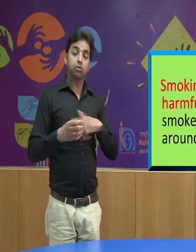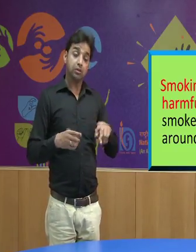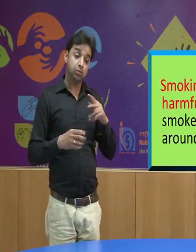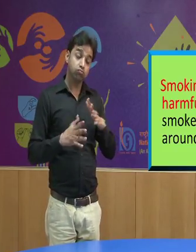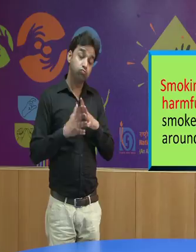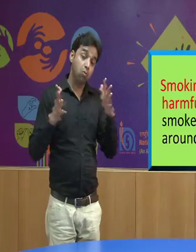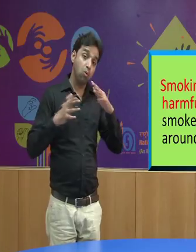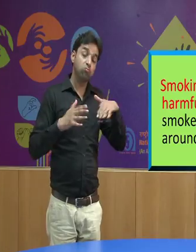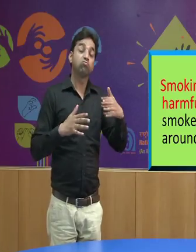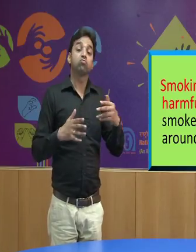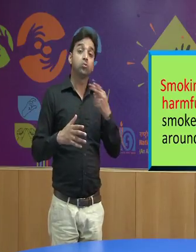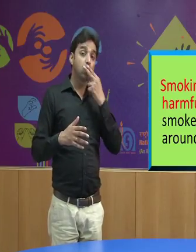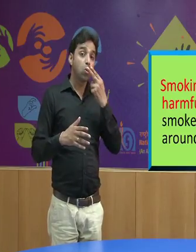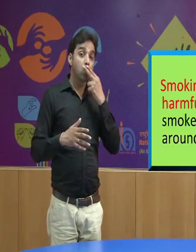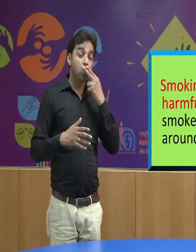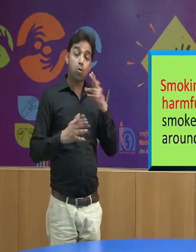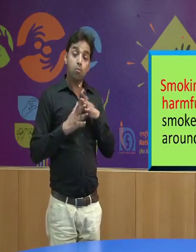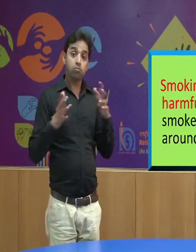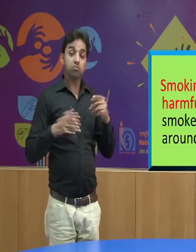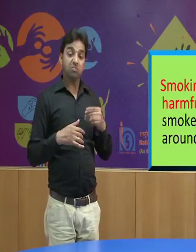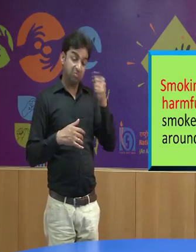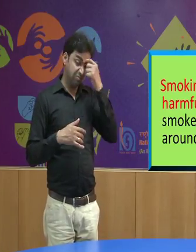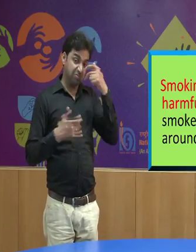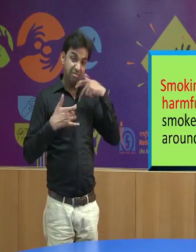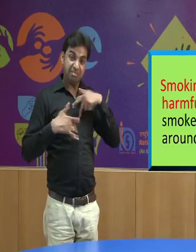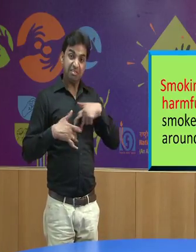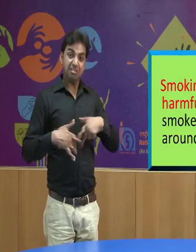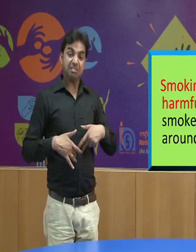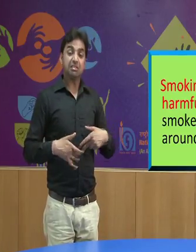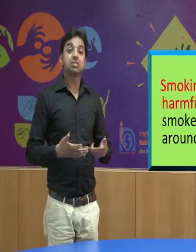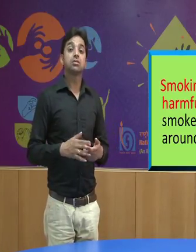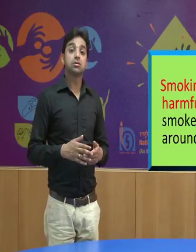as it harms not only the person who smokes